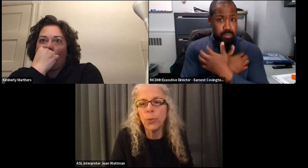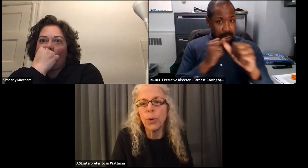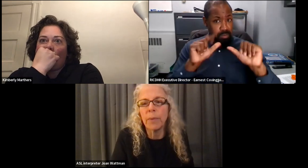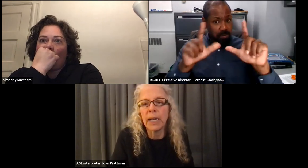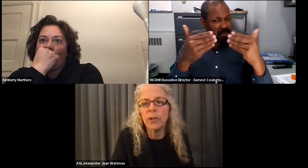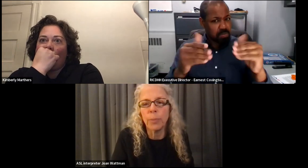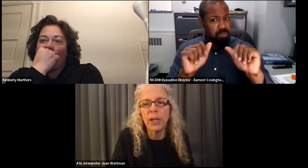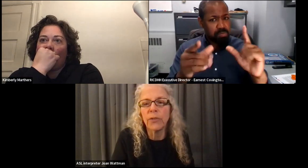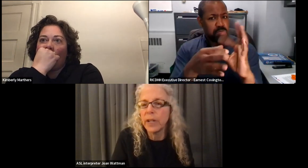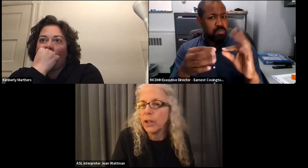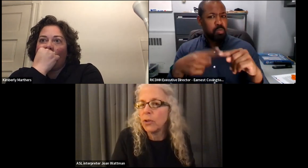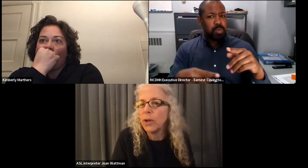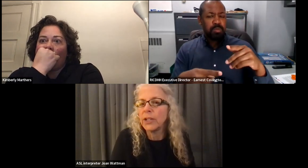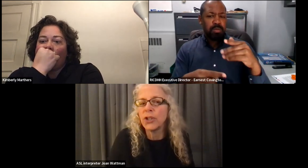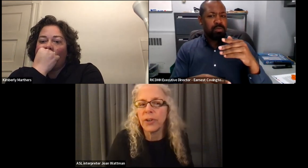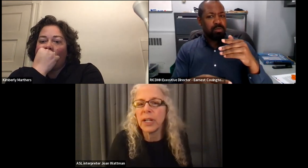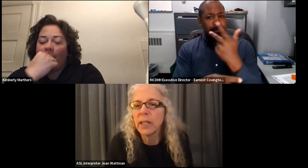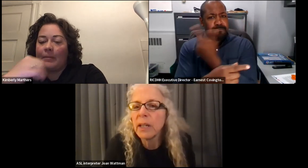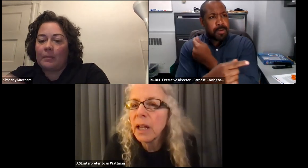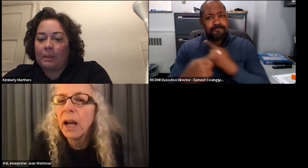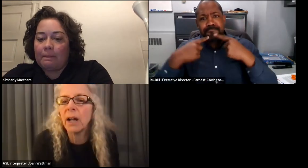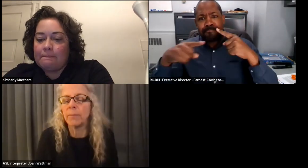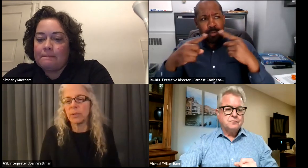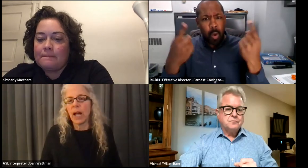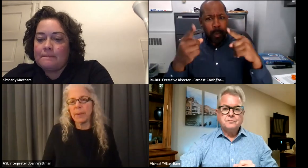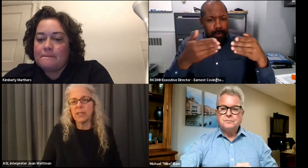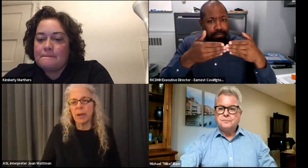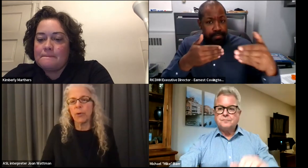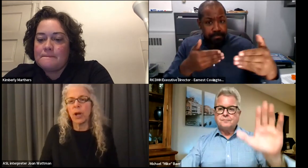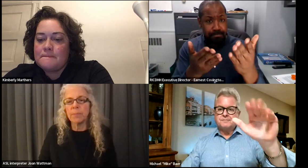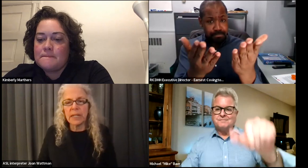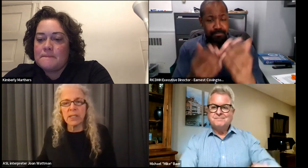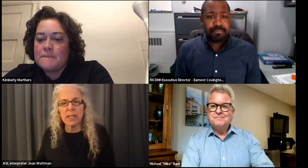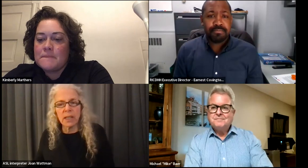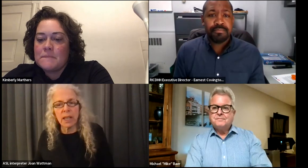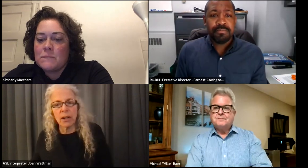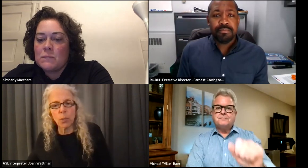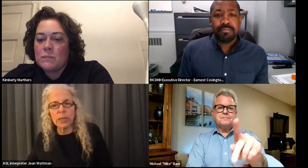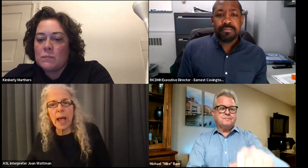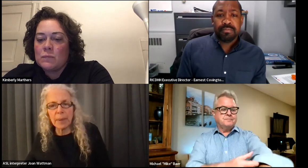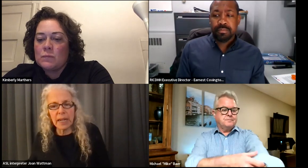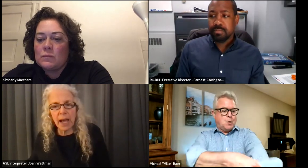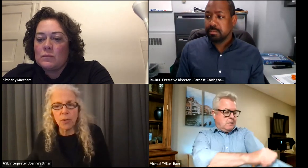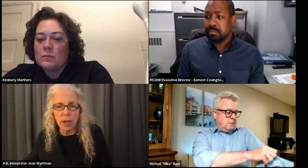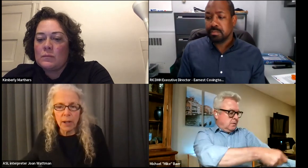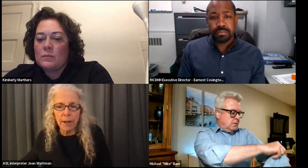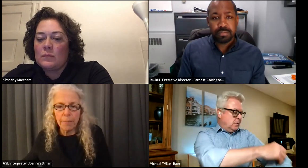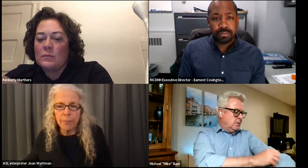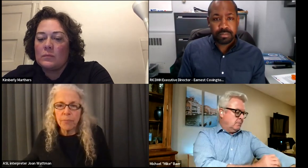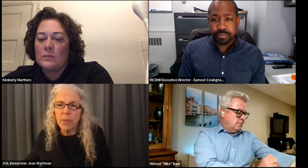Mike, if you wouldn't mind opening your video and sharing a little comments about updates that what's happening